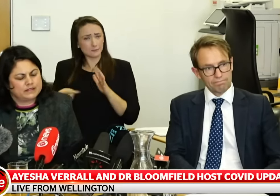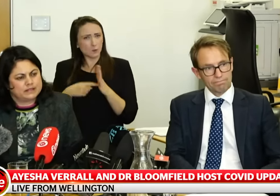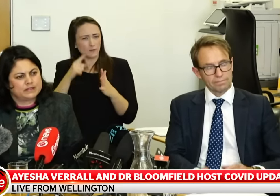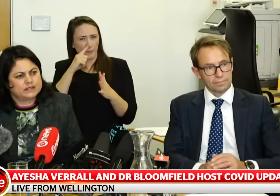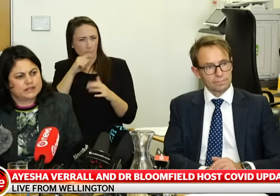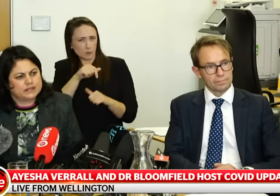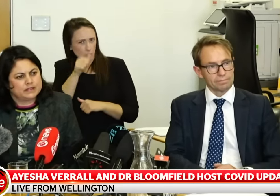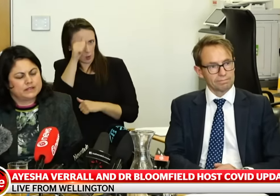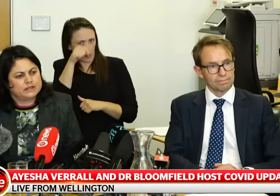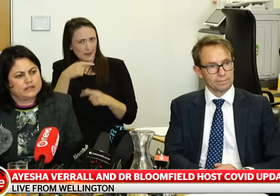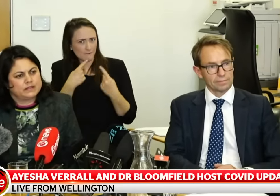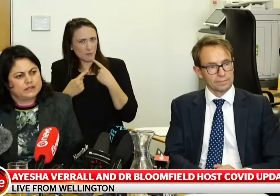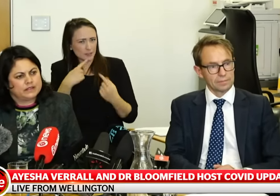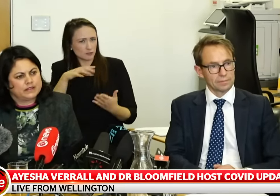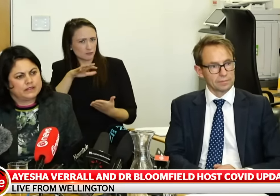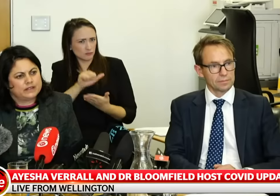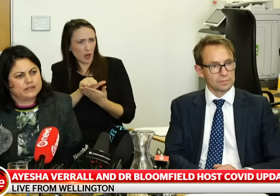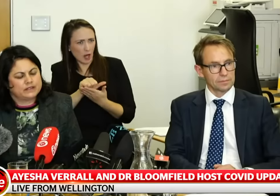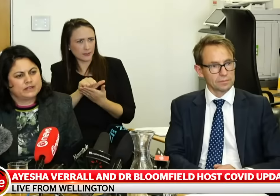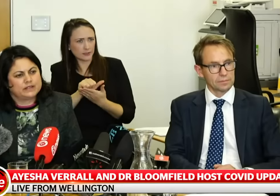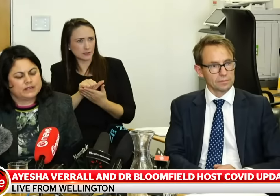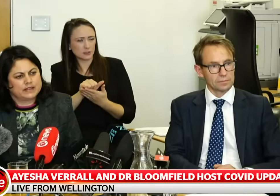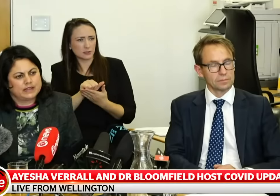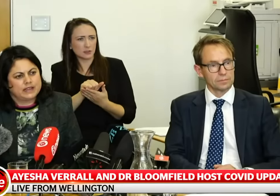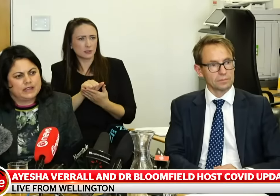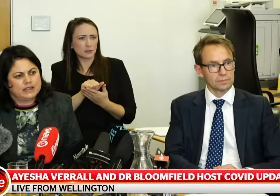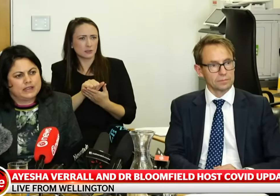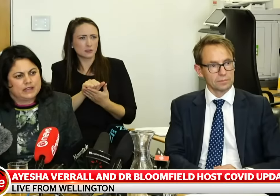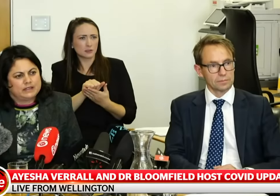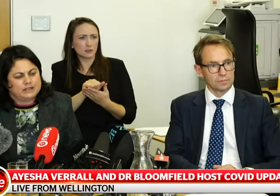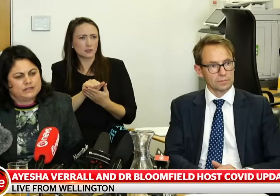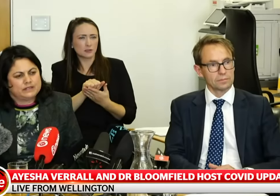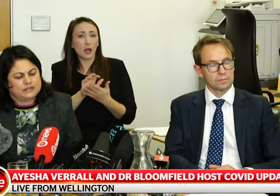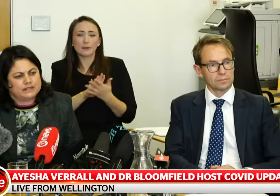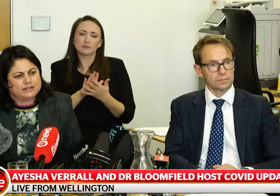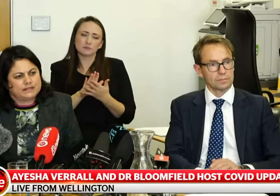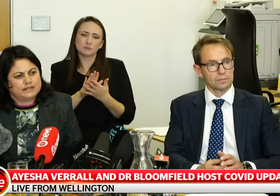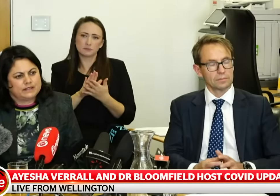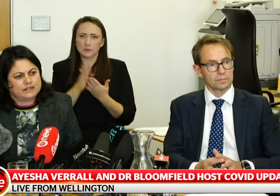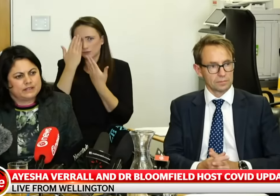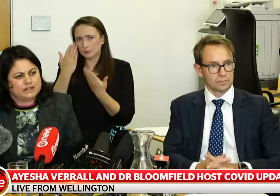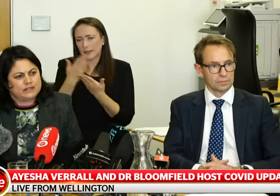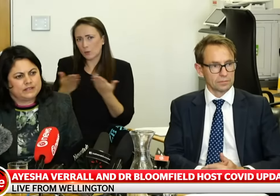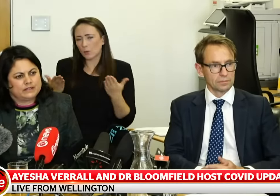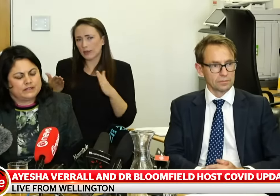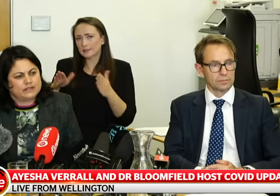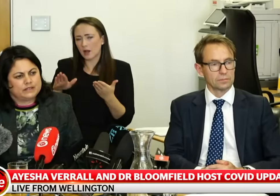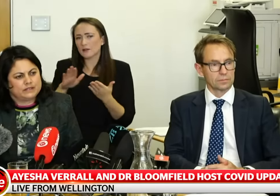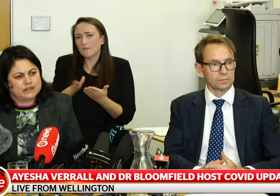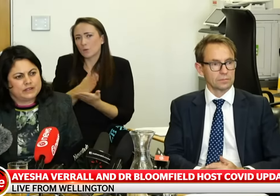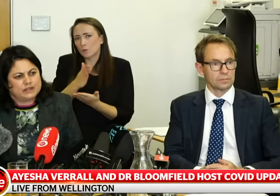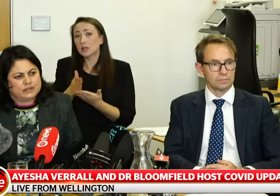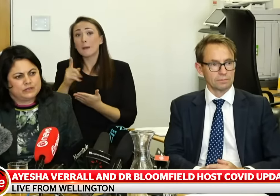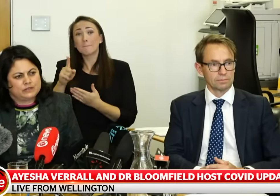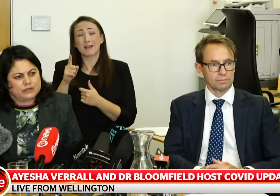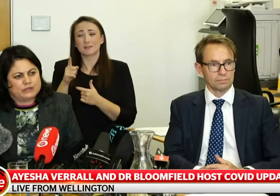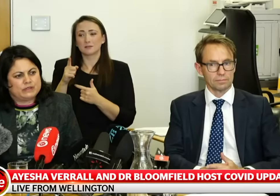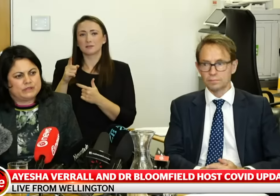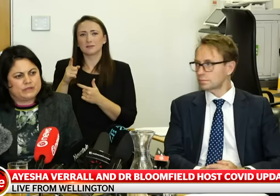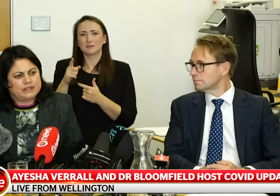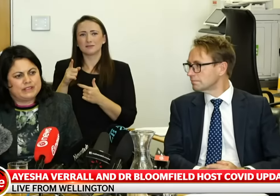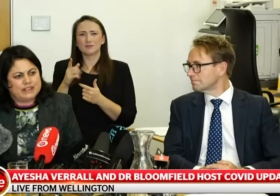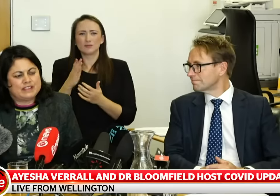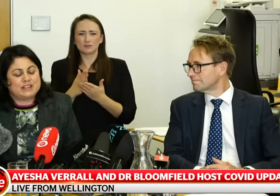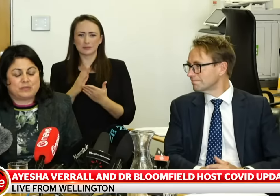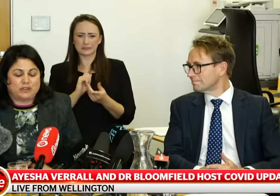many deaths, not taking away anything from the people that have died, of course, but there might not be, that figure might sound or seem